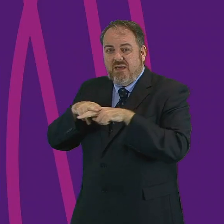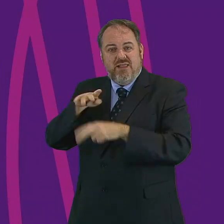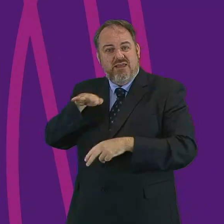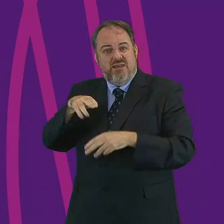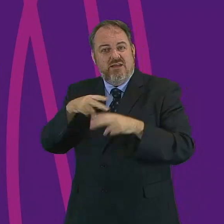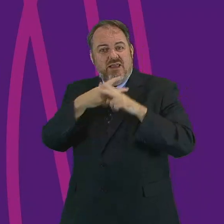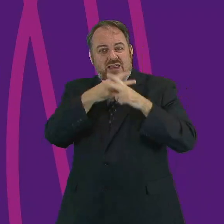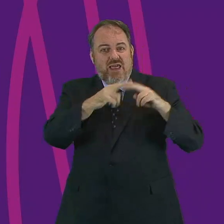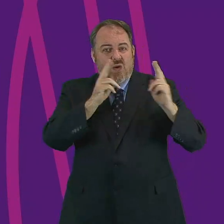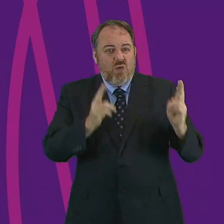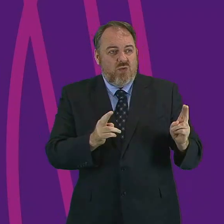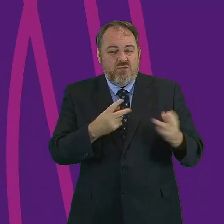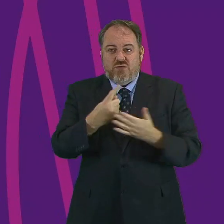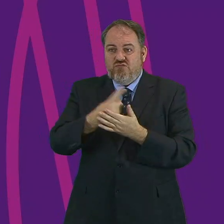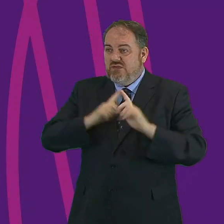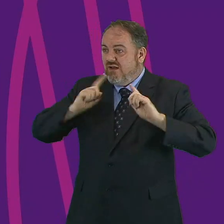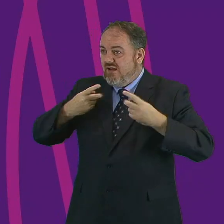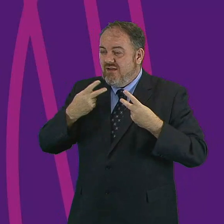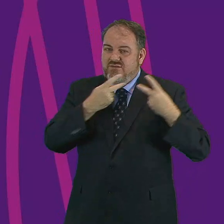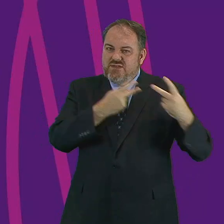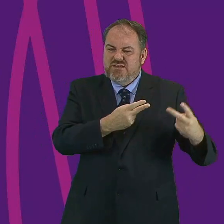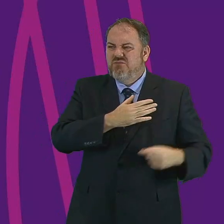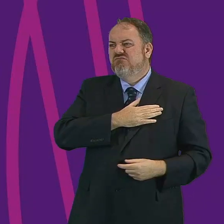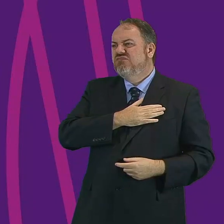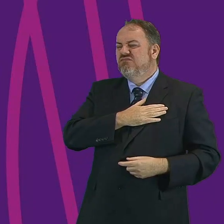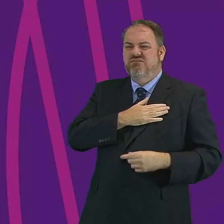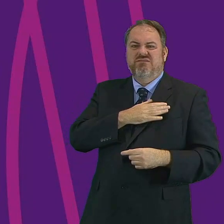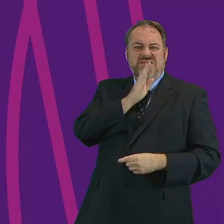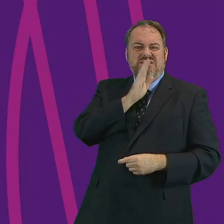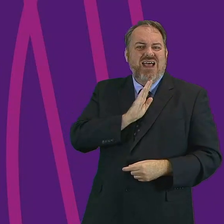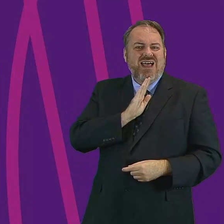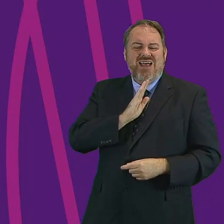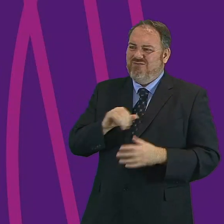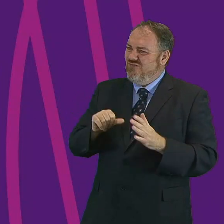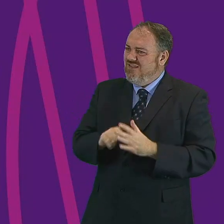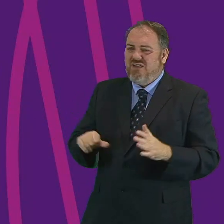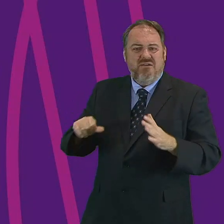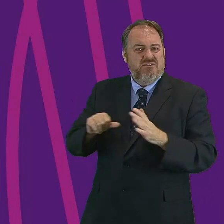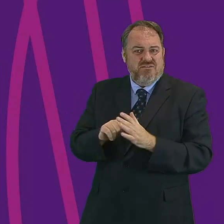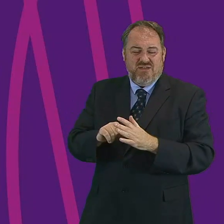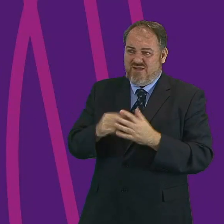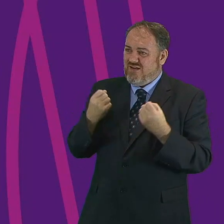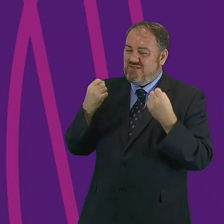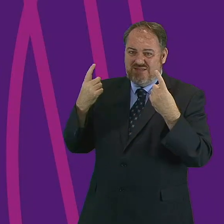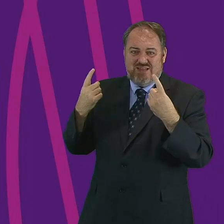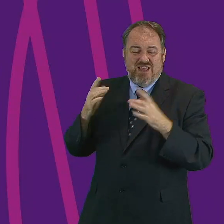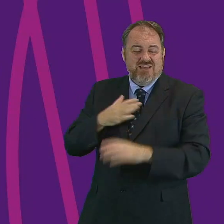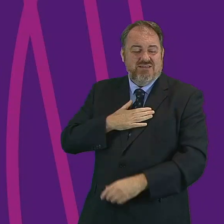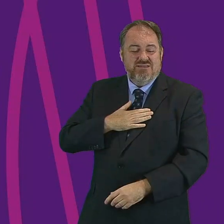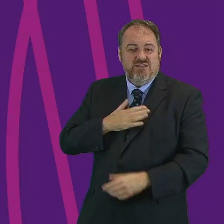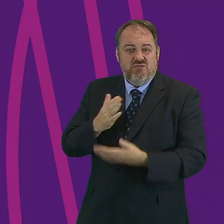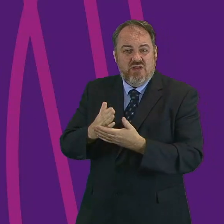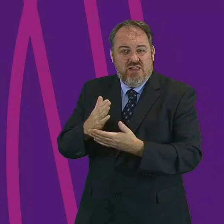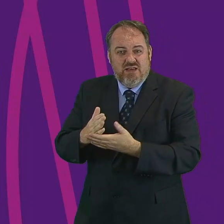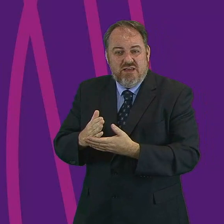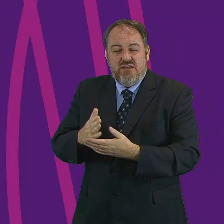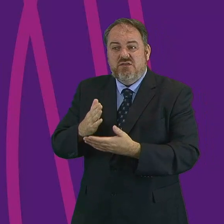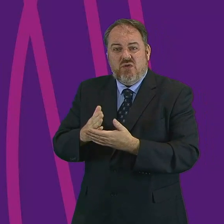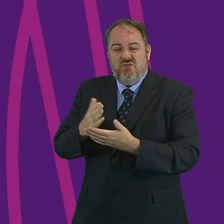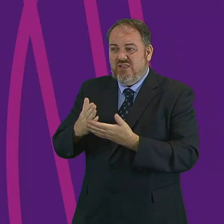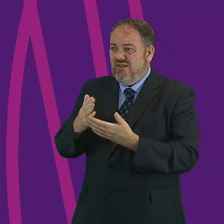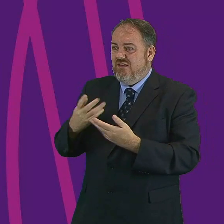keep the level of fines and the enforcement action under review. Thank you. Question number 7, Monica Lennon. Thank you,